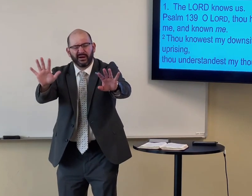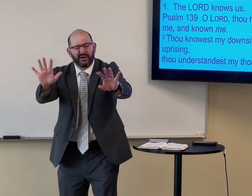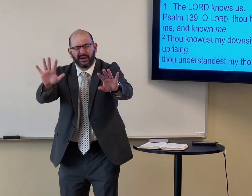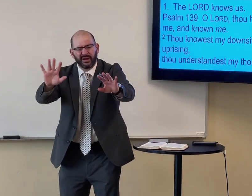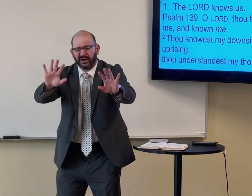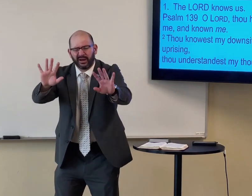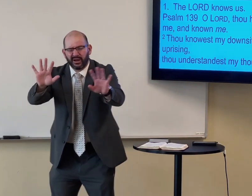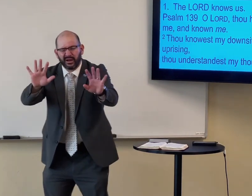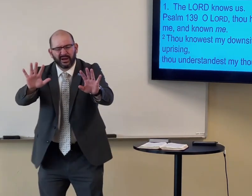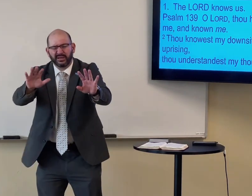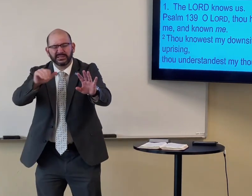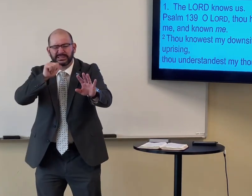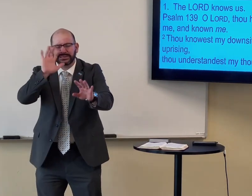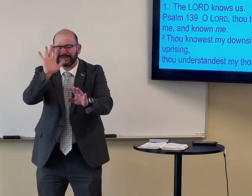understand.